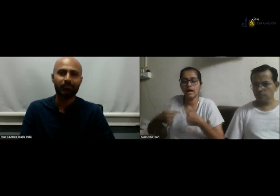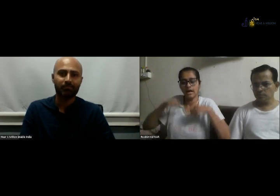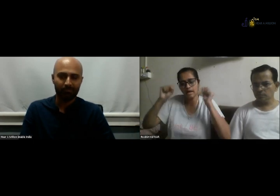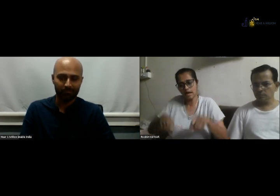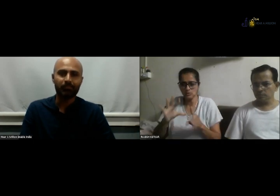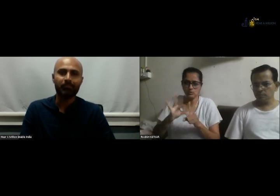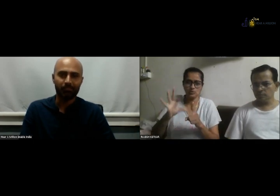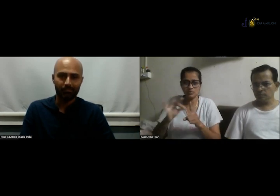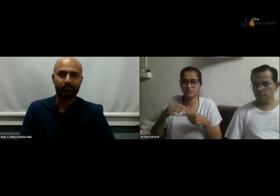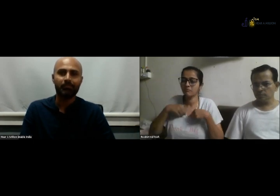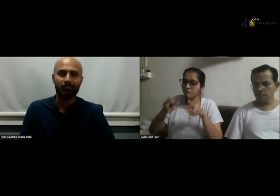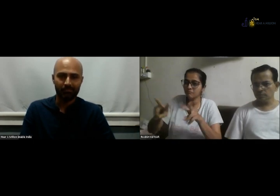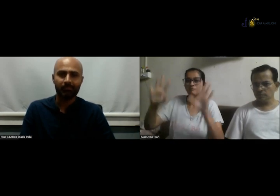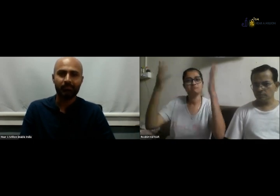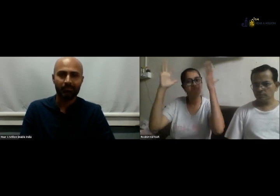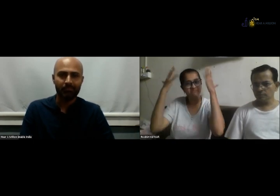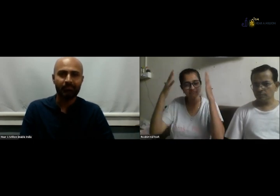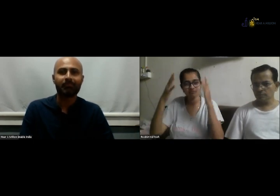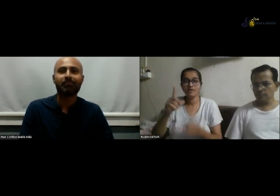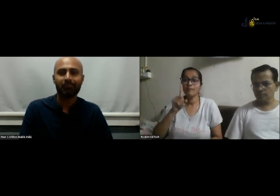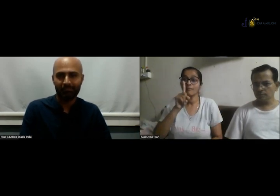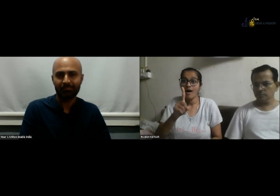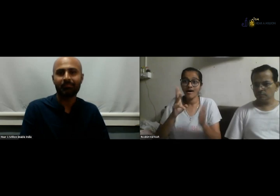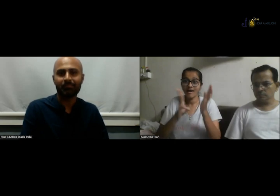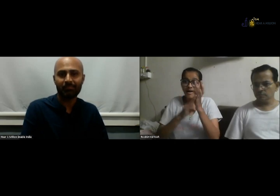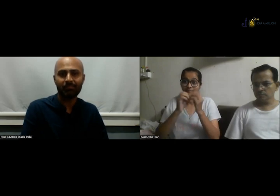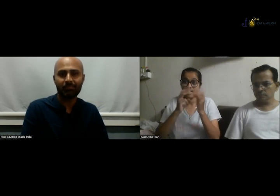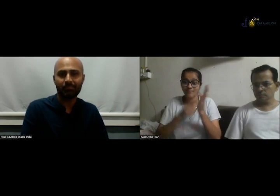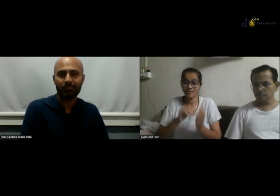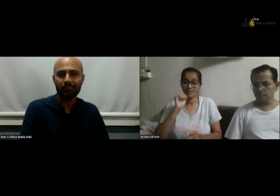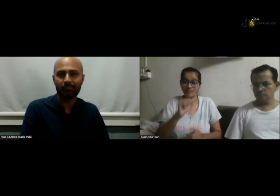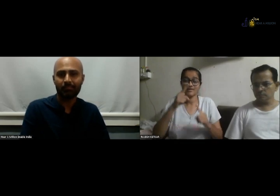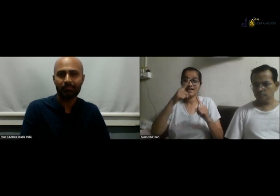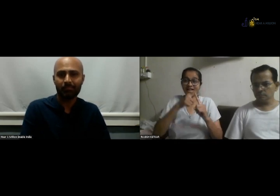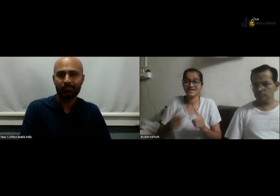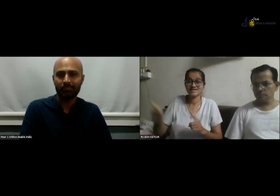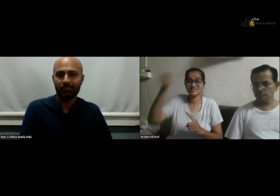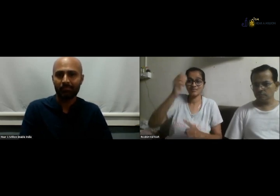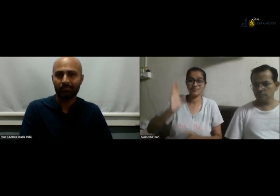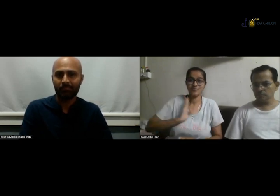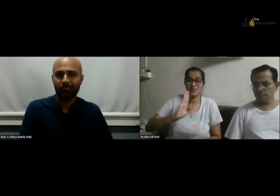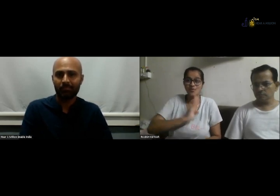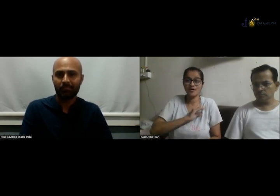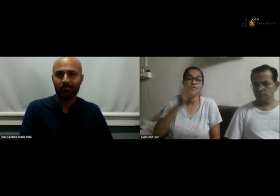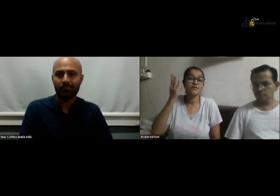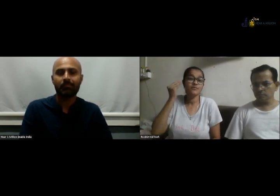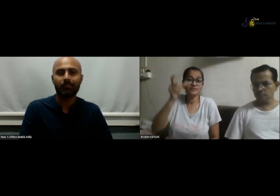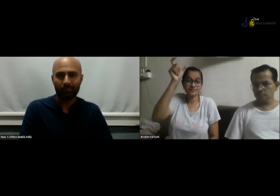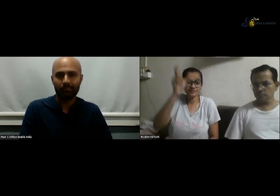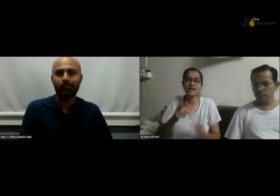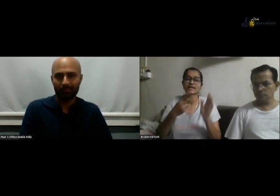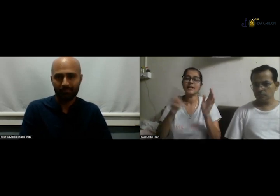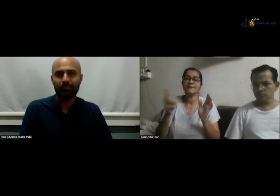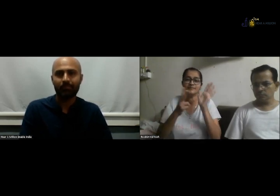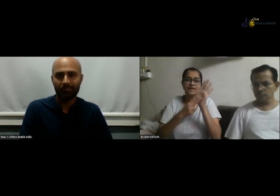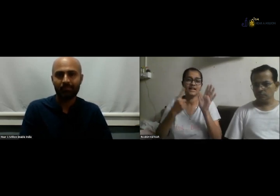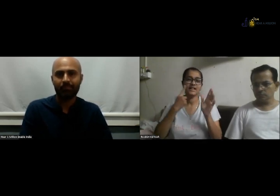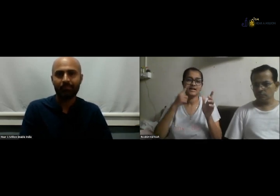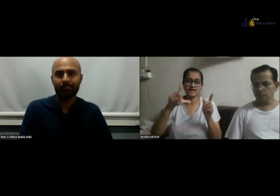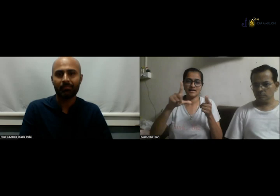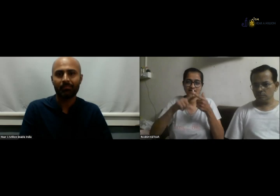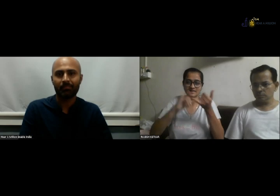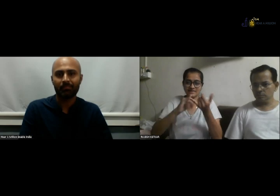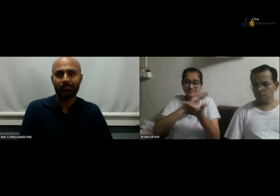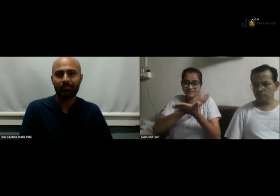having their concerns and explaining all of the things to them, all the deaf people. But with MBM, and the board member who is